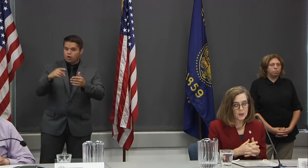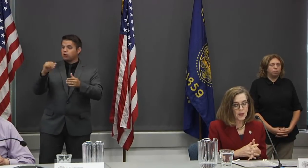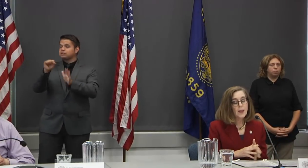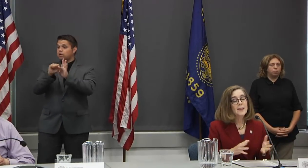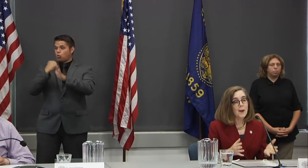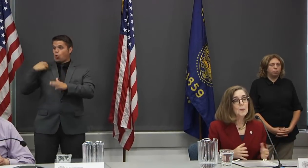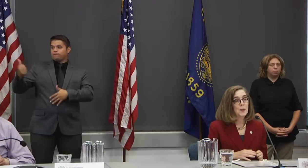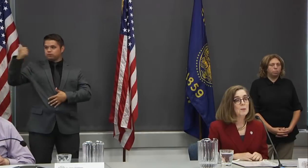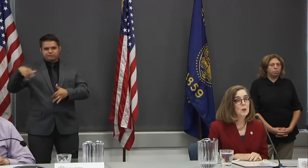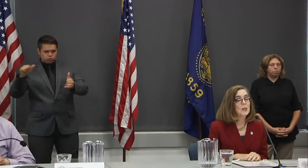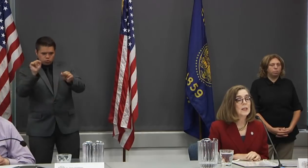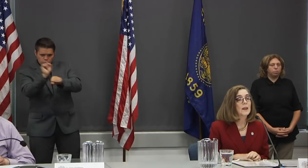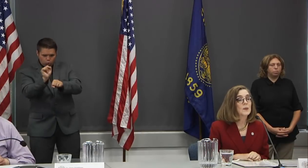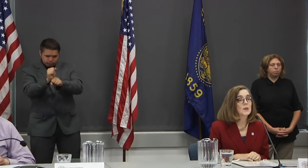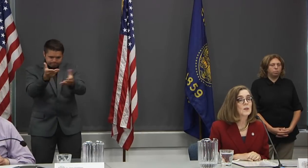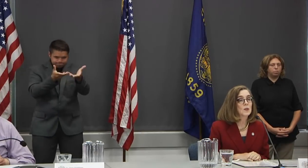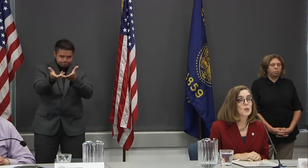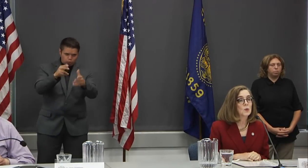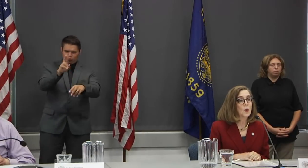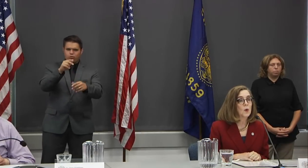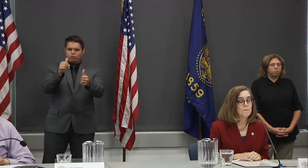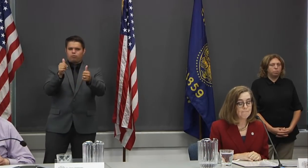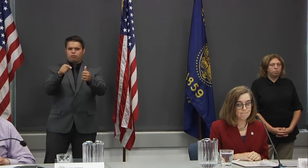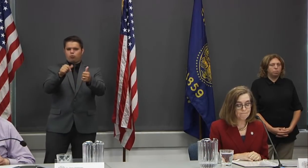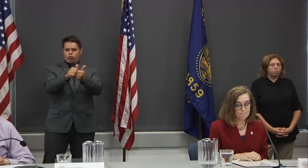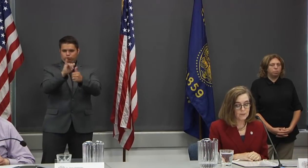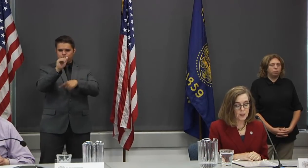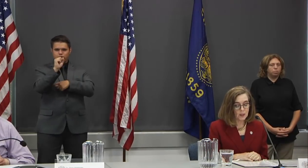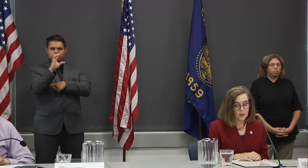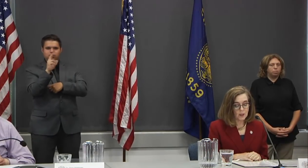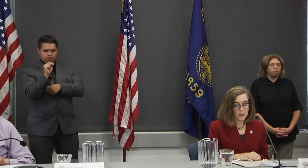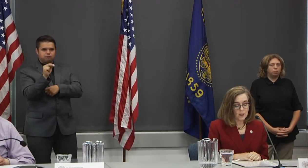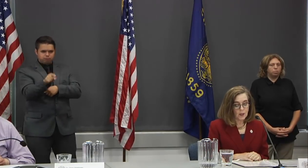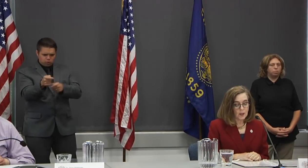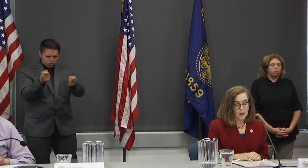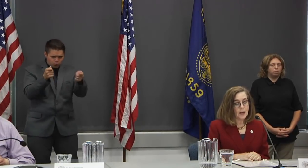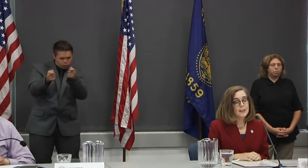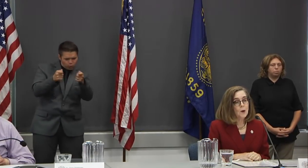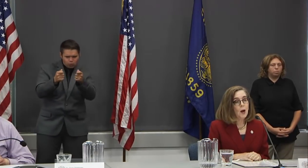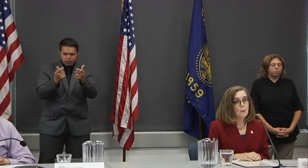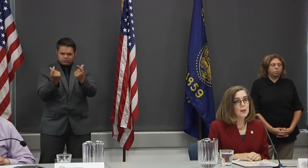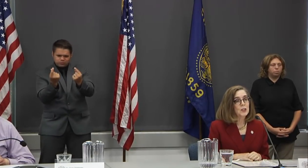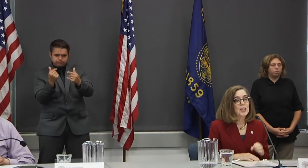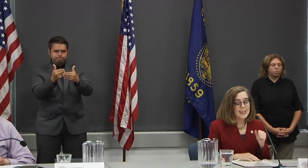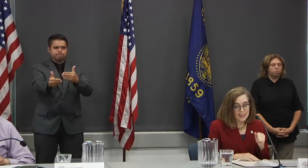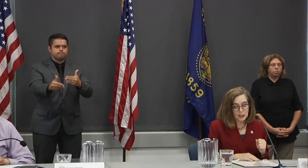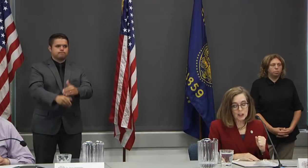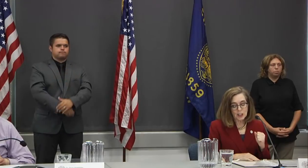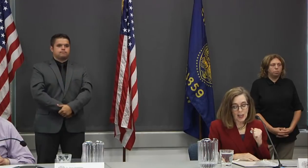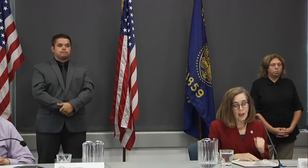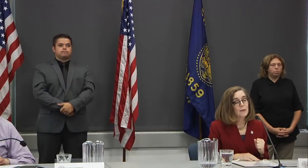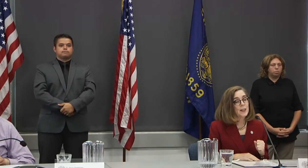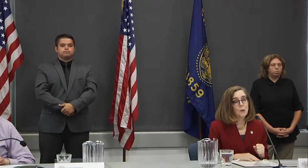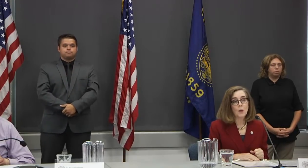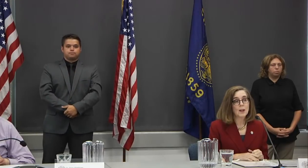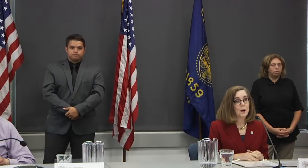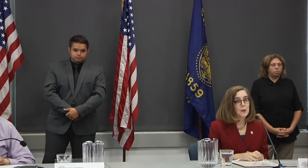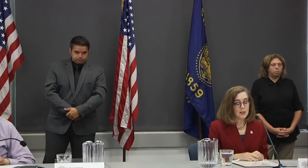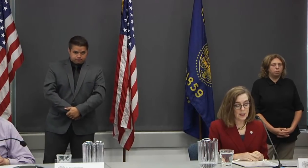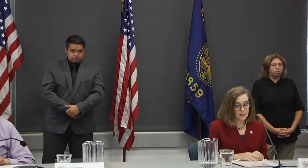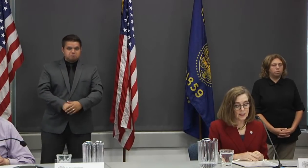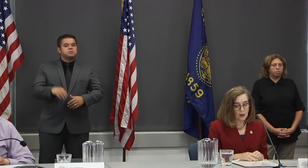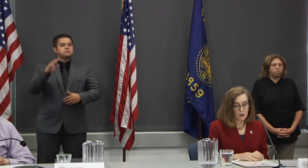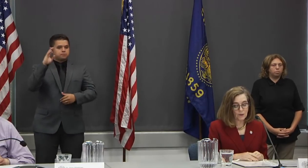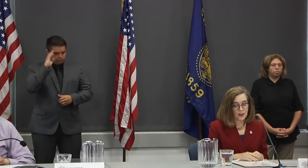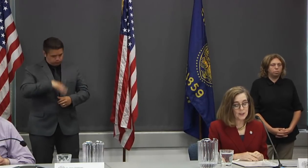leaders to help the community get this under control. I know how much each and every